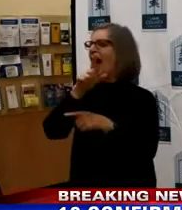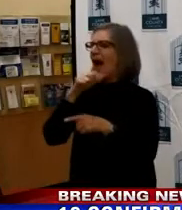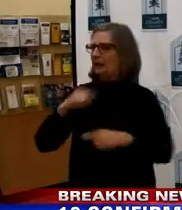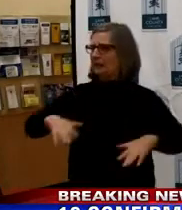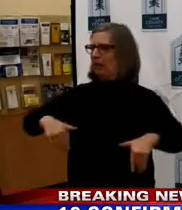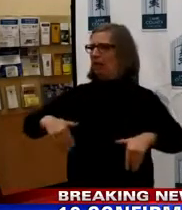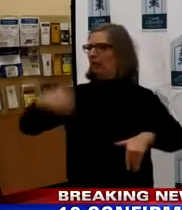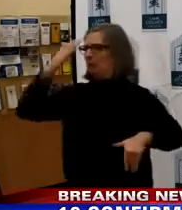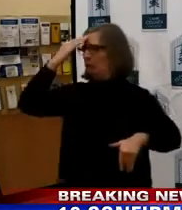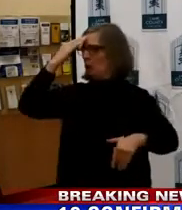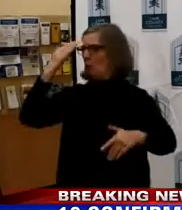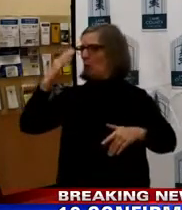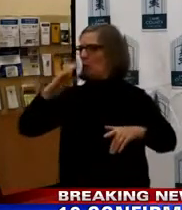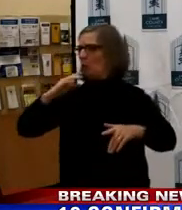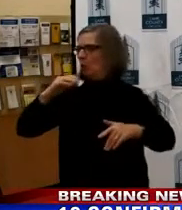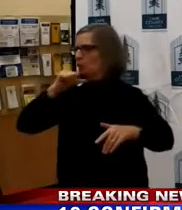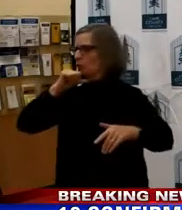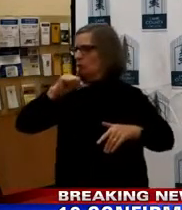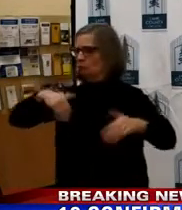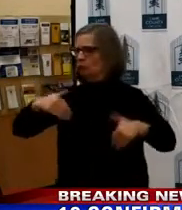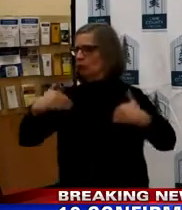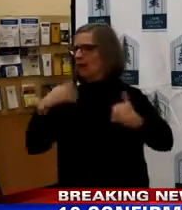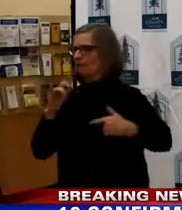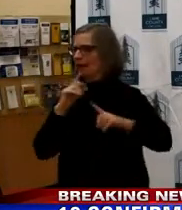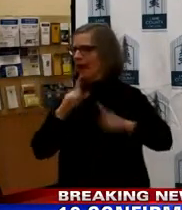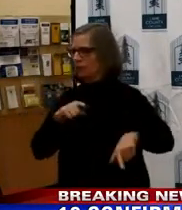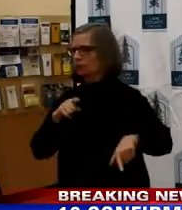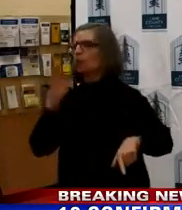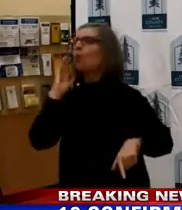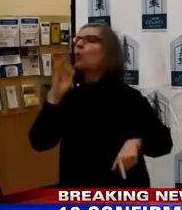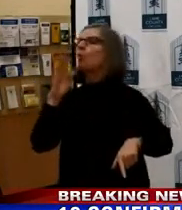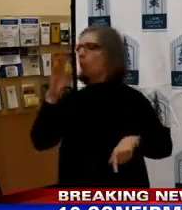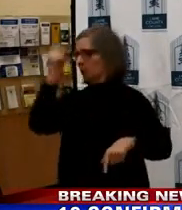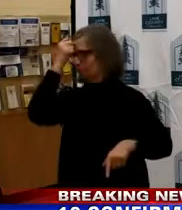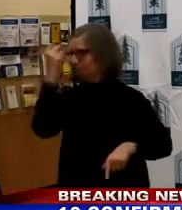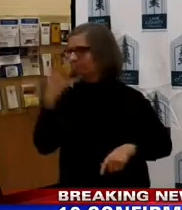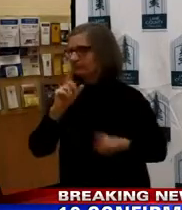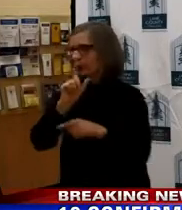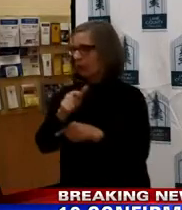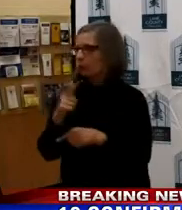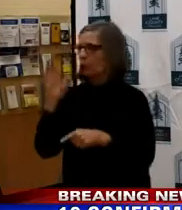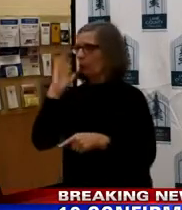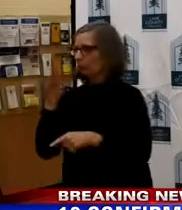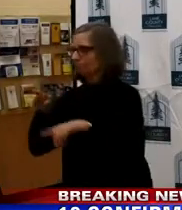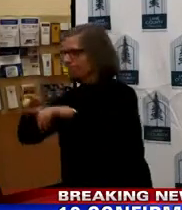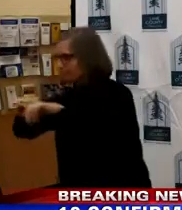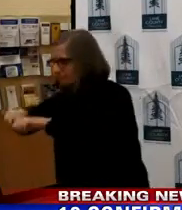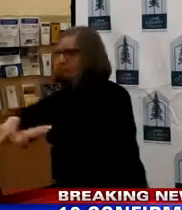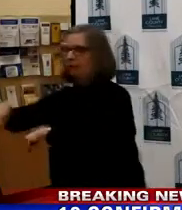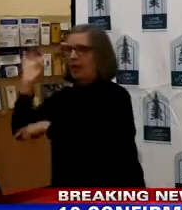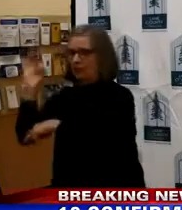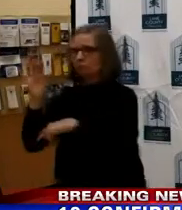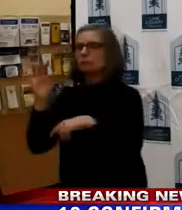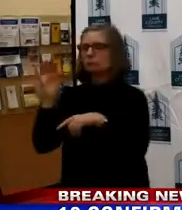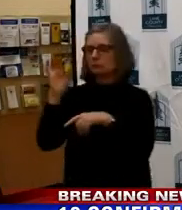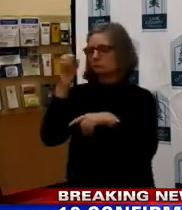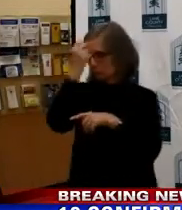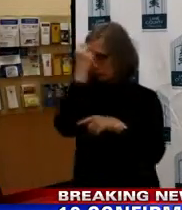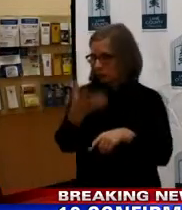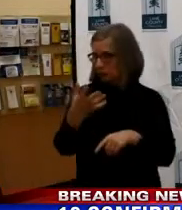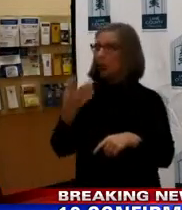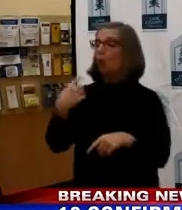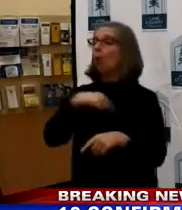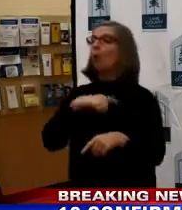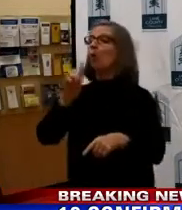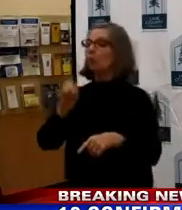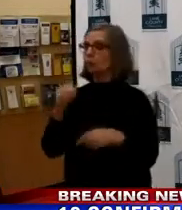that, Brian. I don't have that answer off the top of my head. I do know that that is a top priority for us, the safety of those individuals, and we do have staff in place there